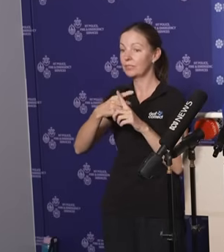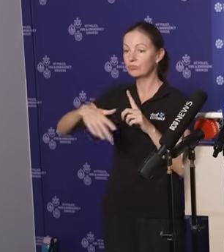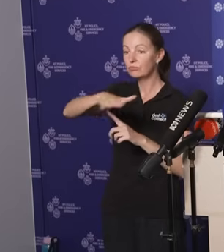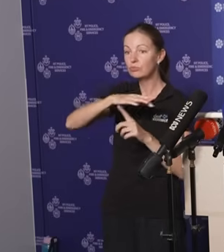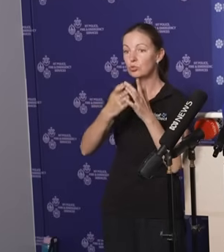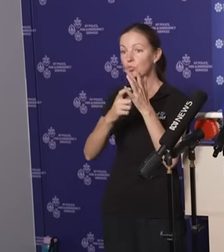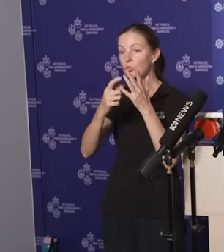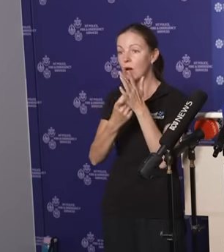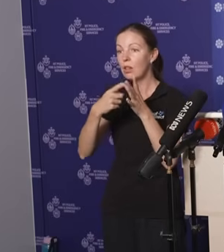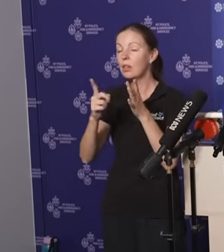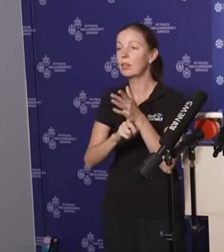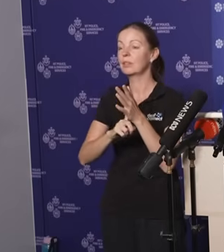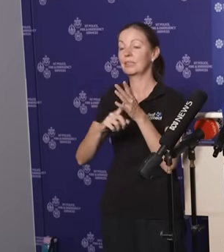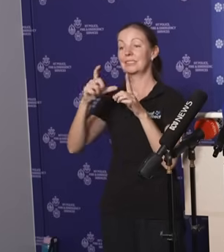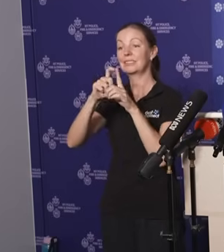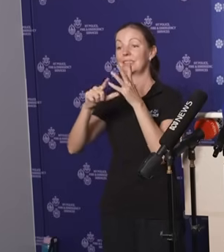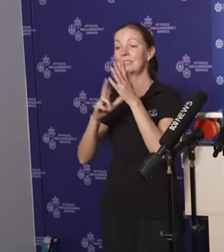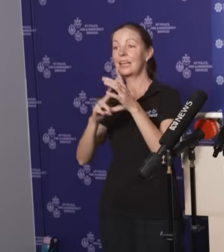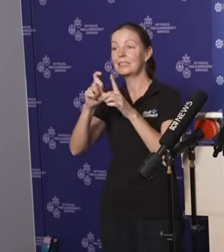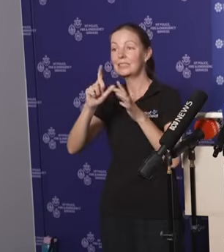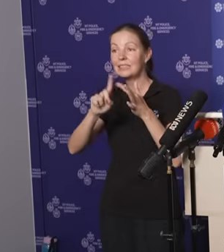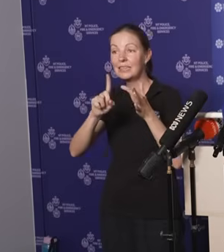and Dundee Beach.